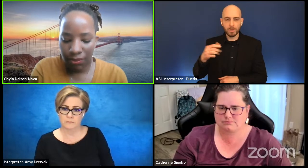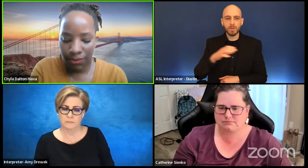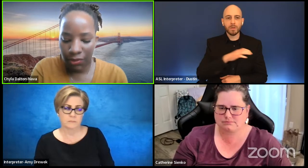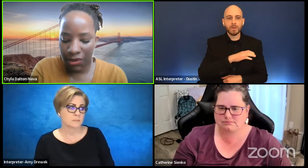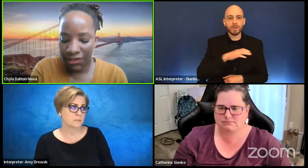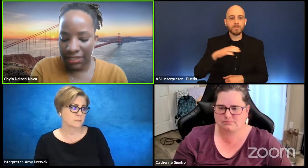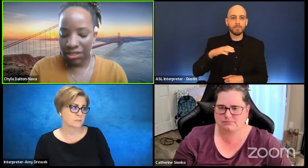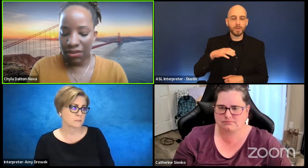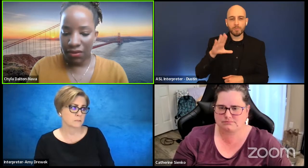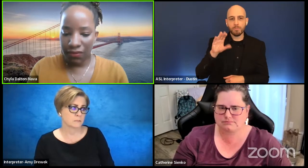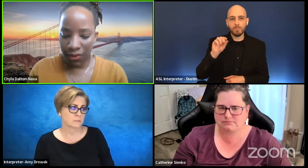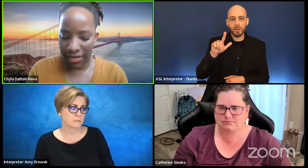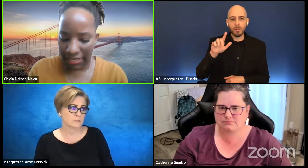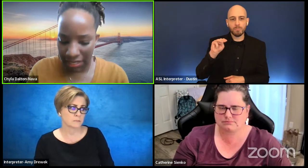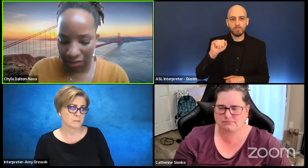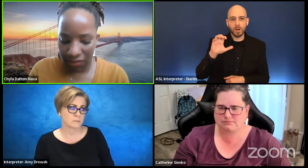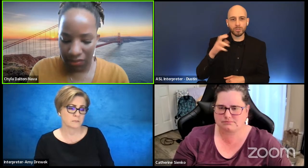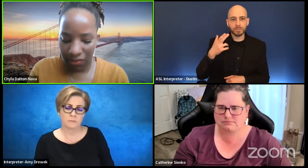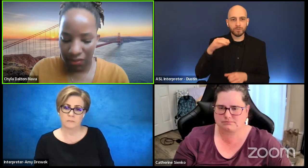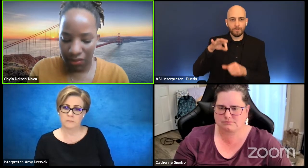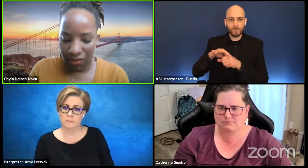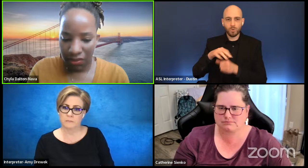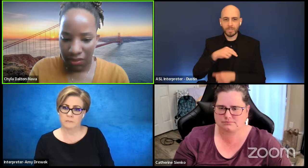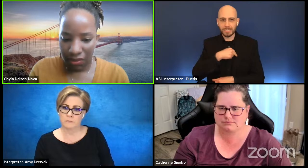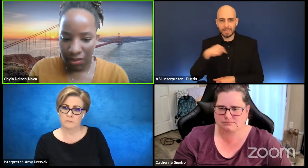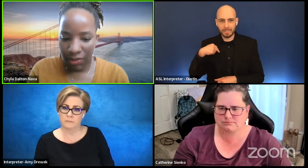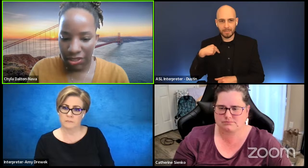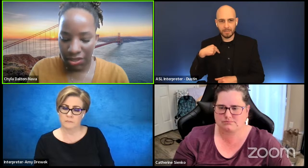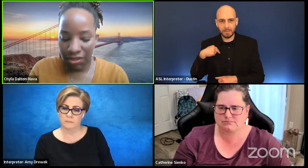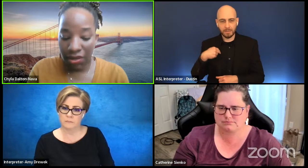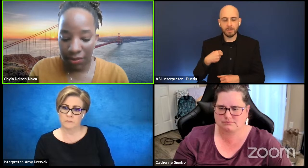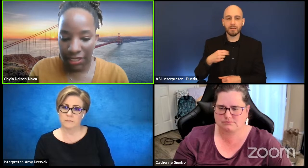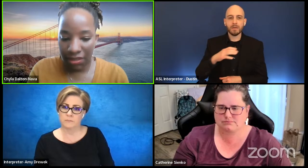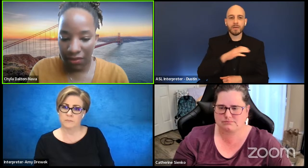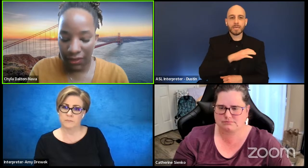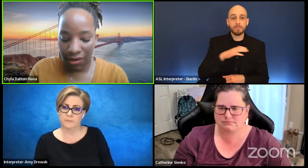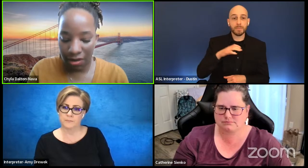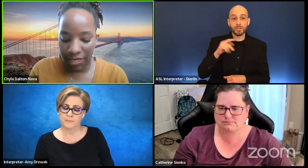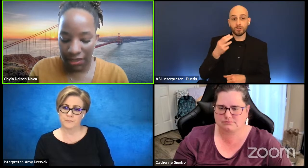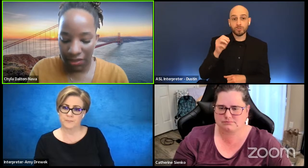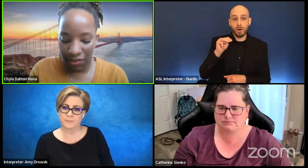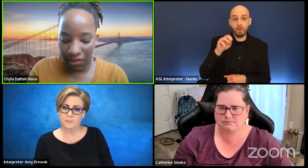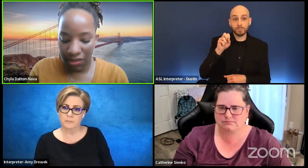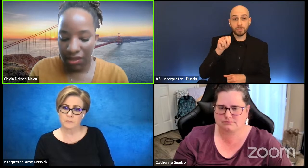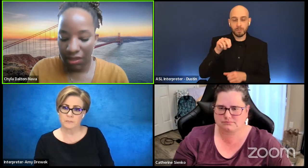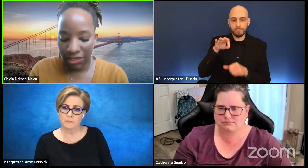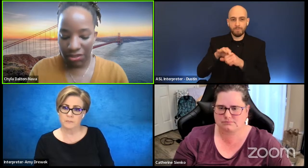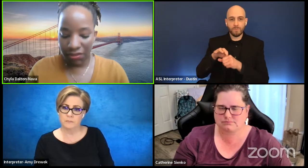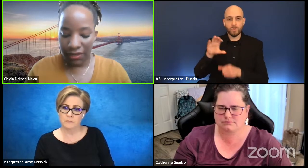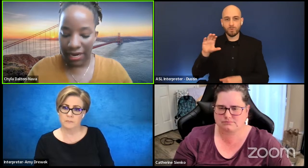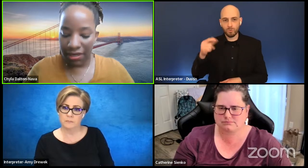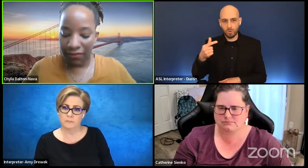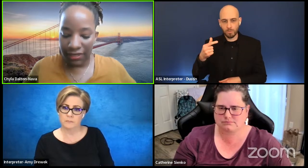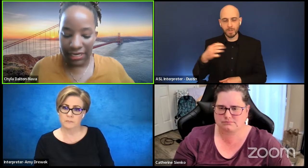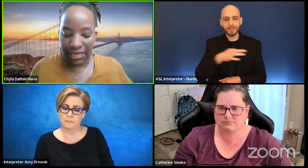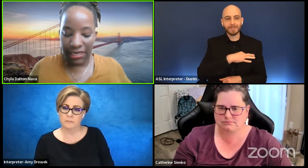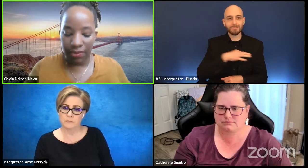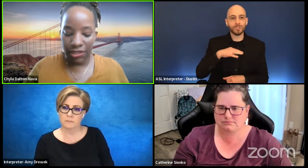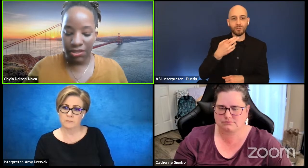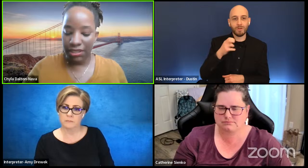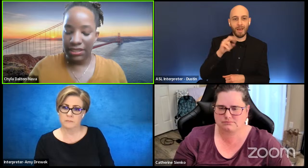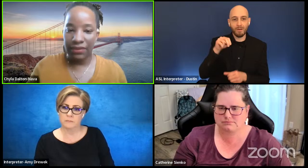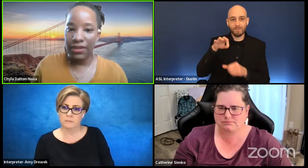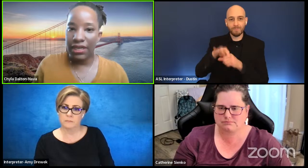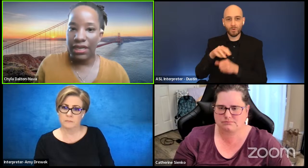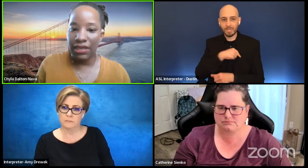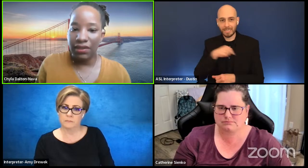Commissioner Bulmarsich for Nikki, Commissioner Thompson for Carmen, Commissioner Herron for Nikki, and